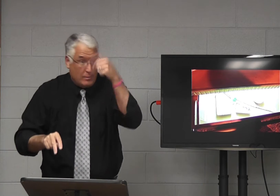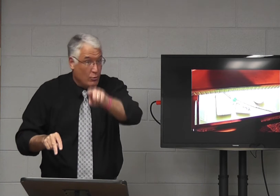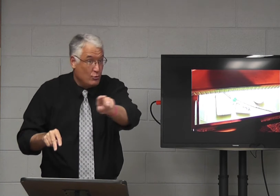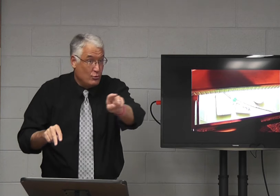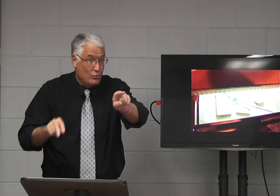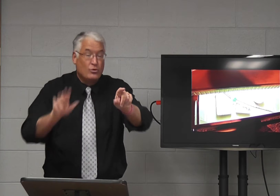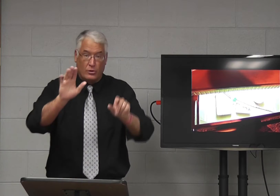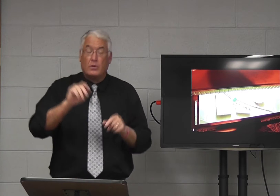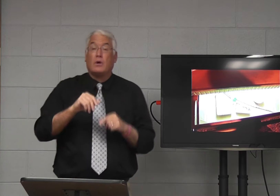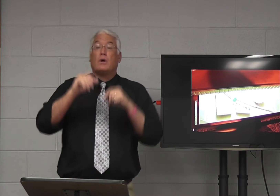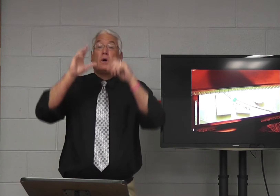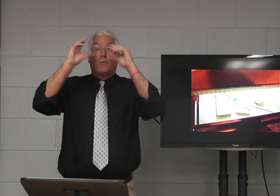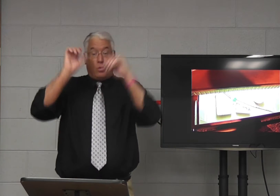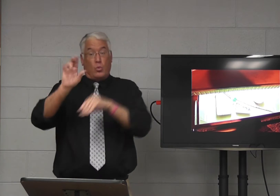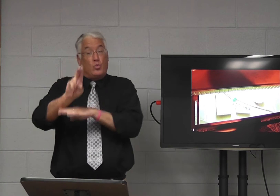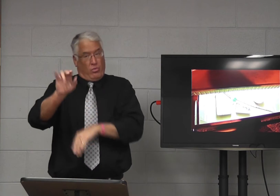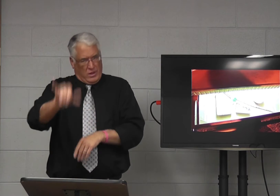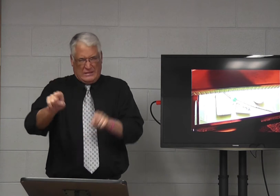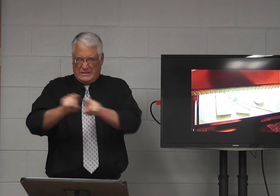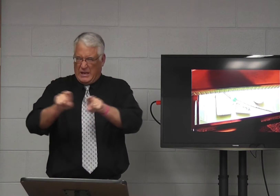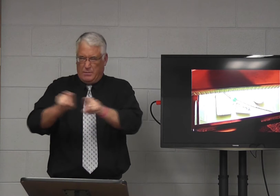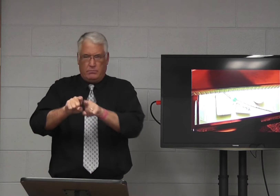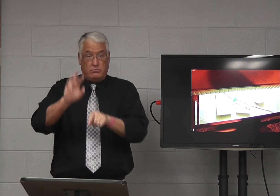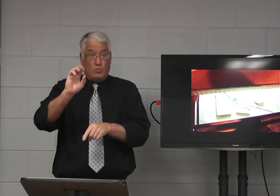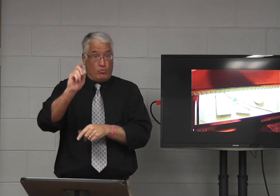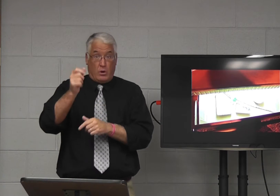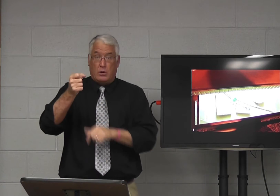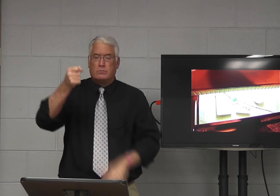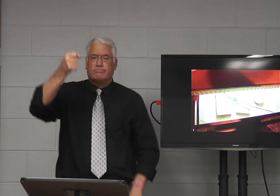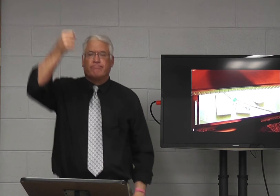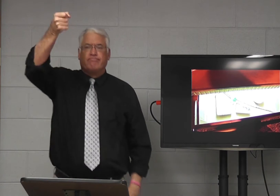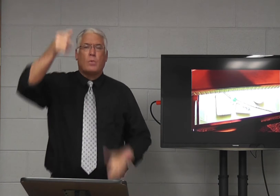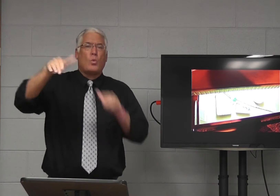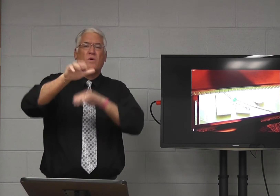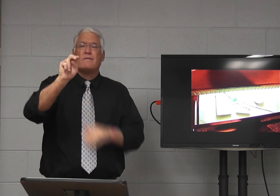became a snake. You remember that story? And that rod